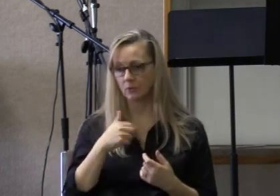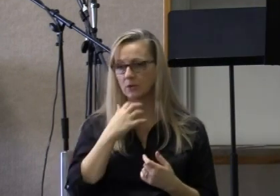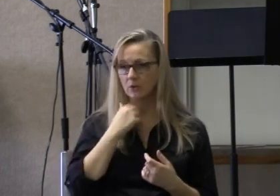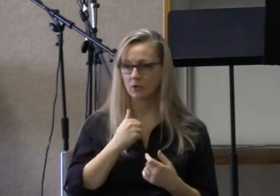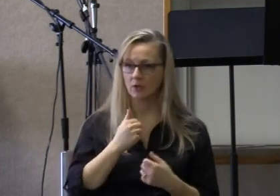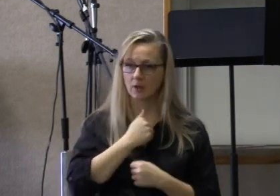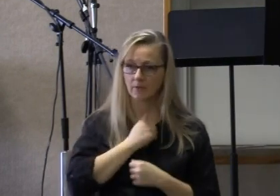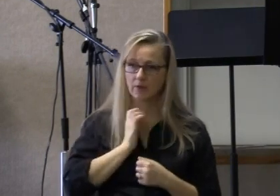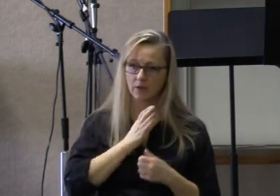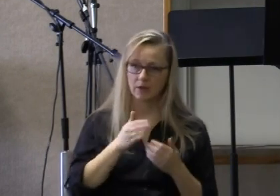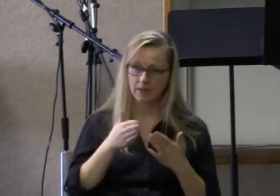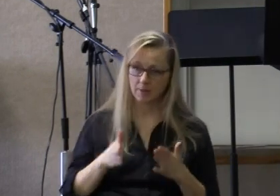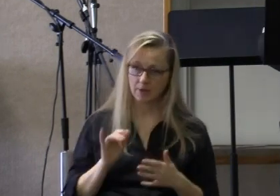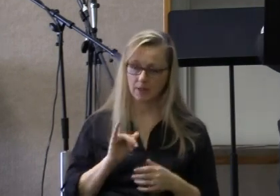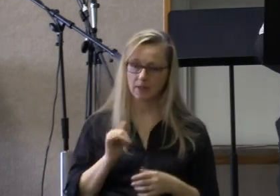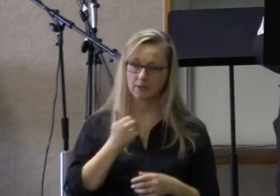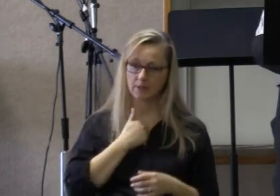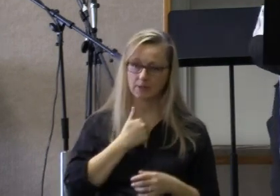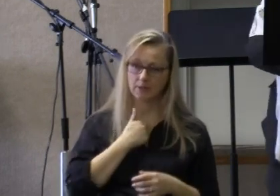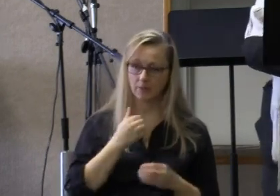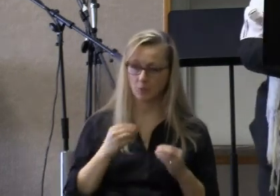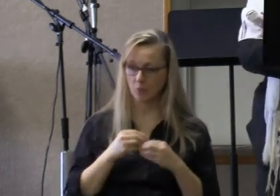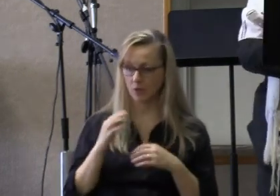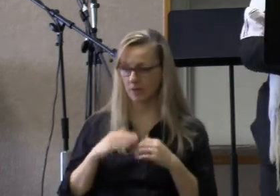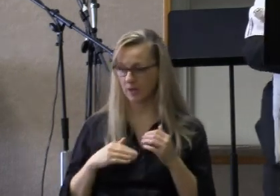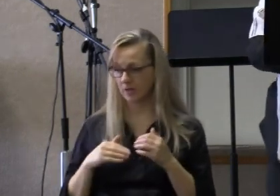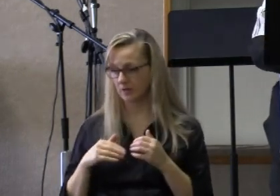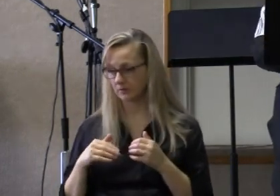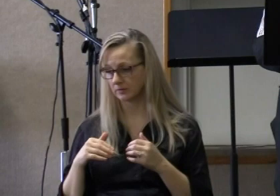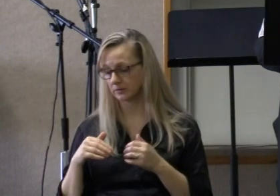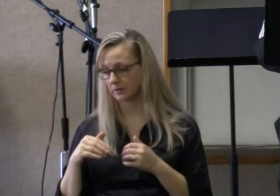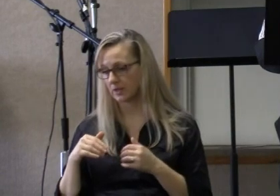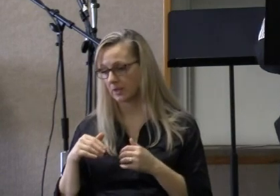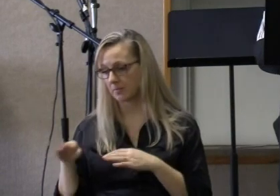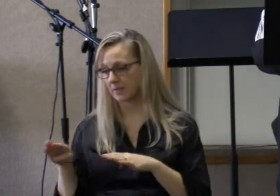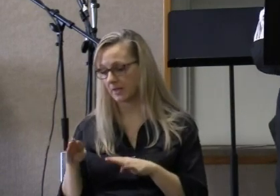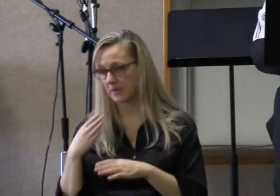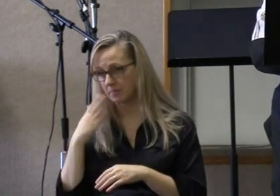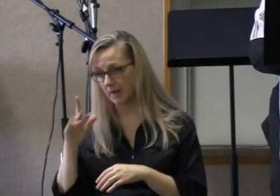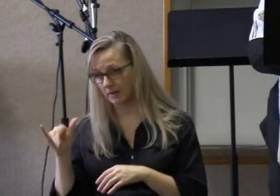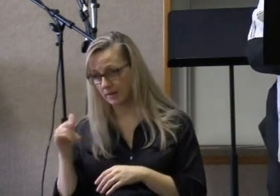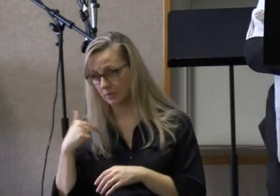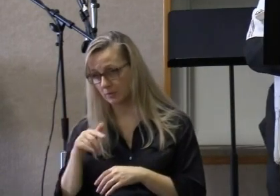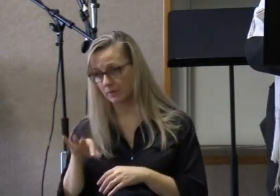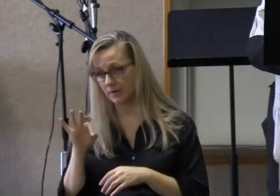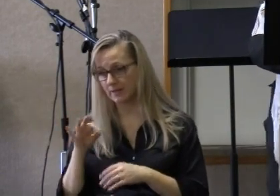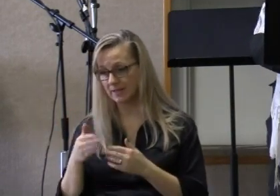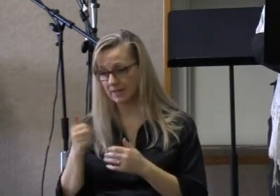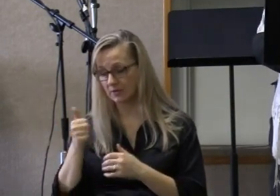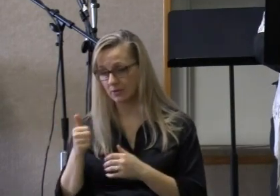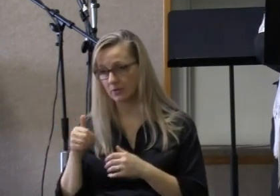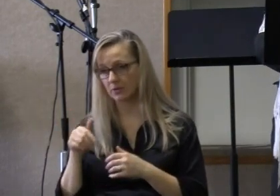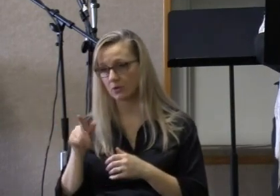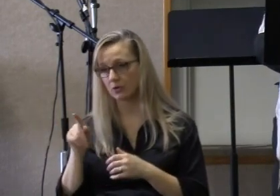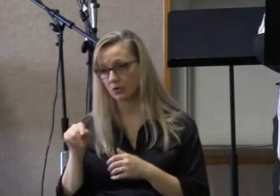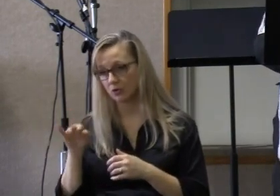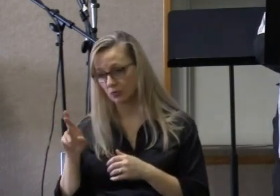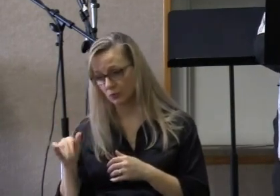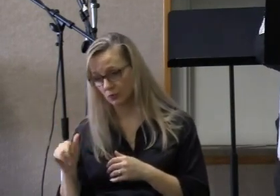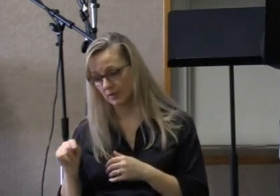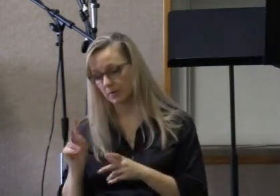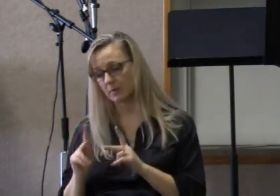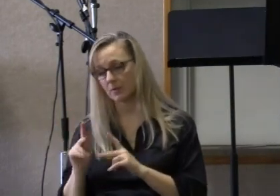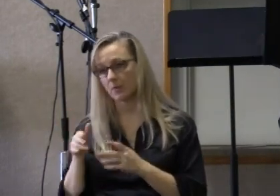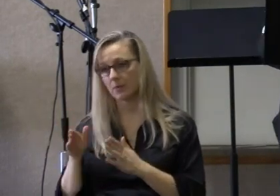treasure loving our neighbor as ourselves more than treating others badly, we will find it easier to treat people the way God wants us to treat